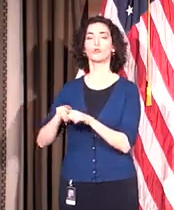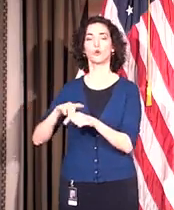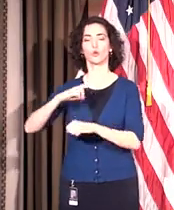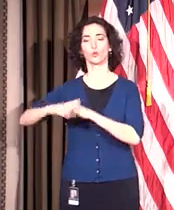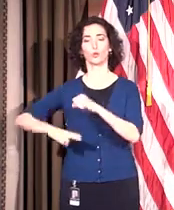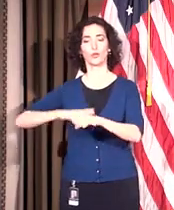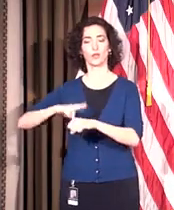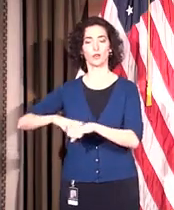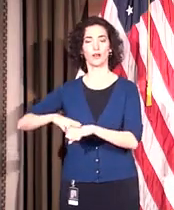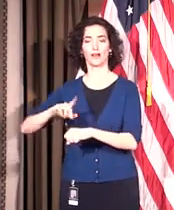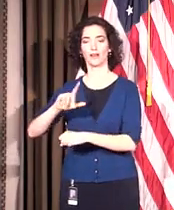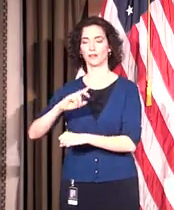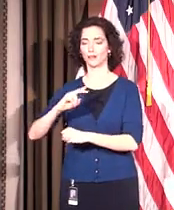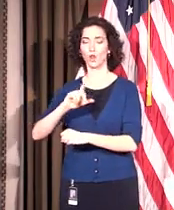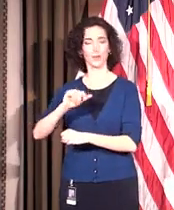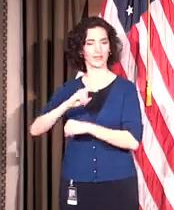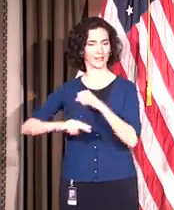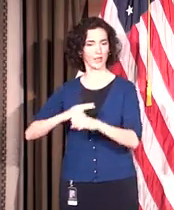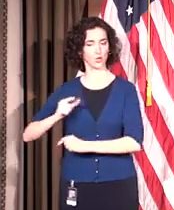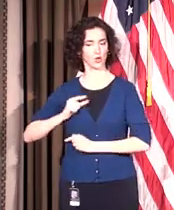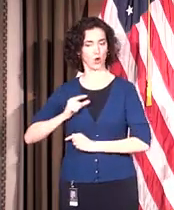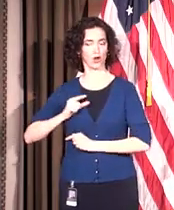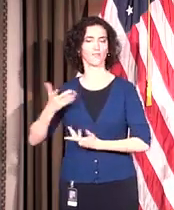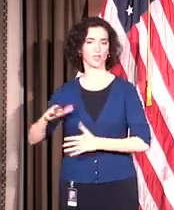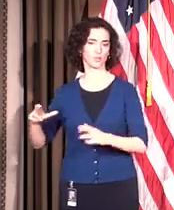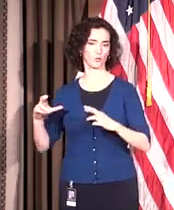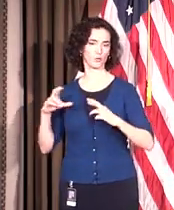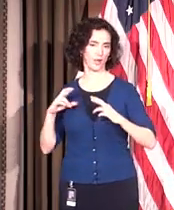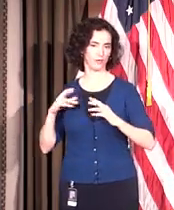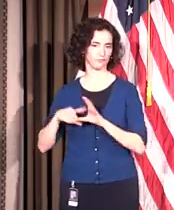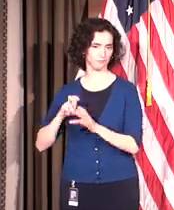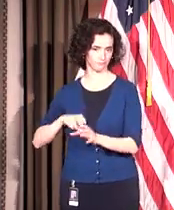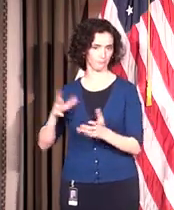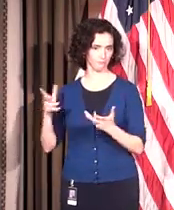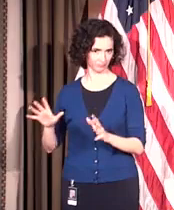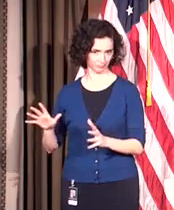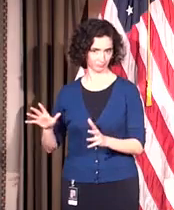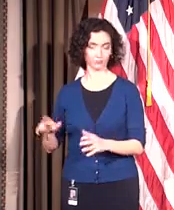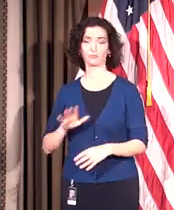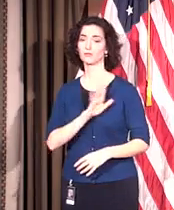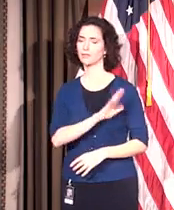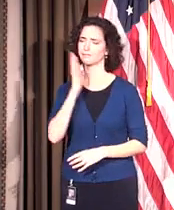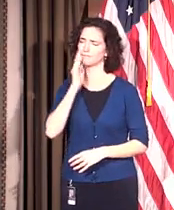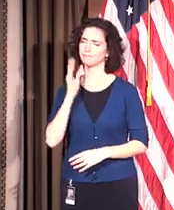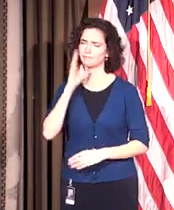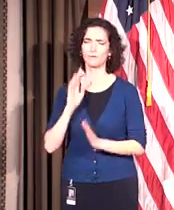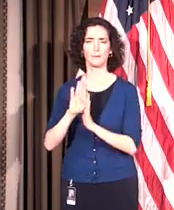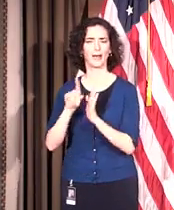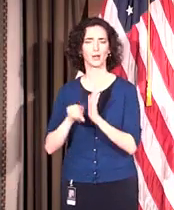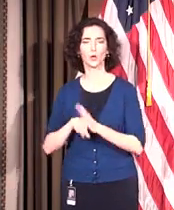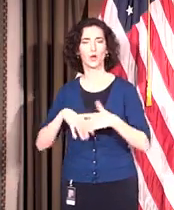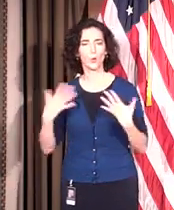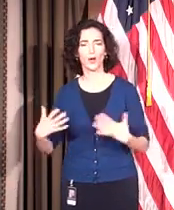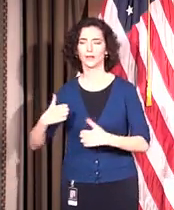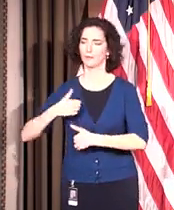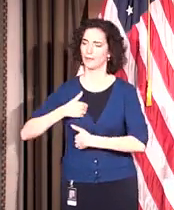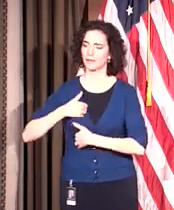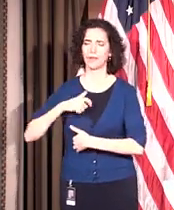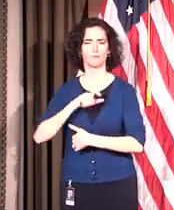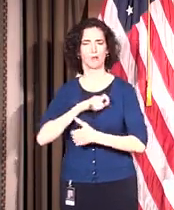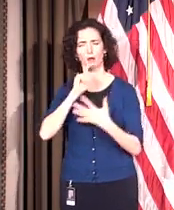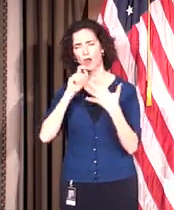National Guard. And he has an extensive background in all things military and law